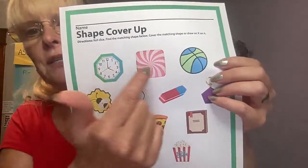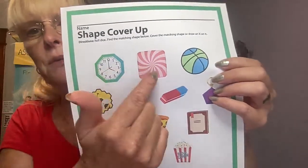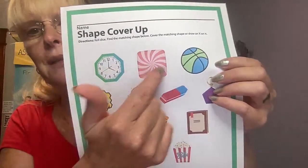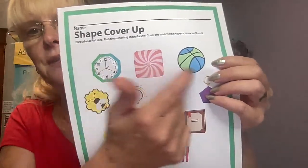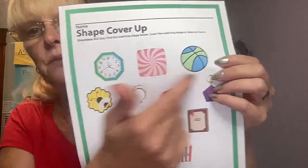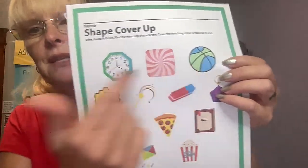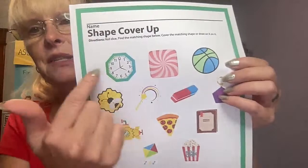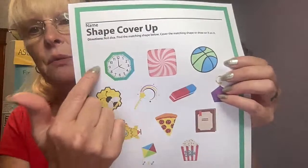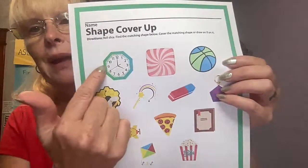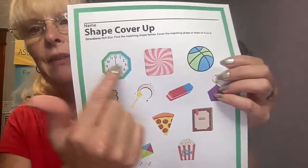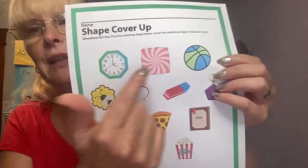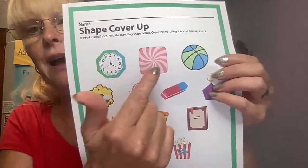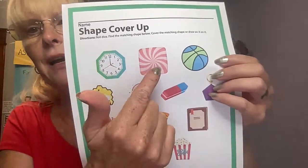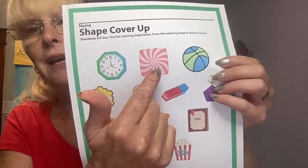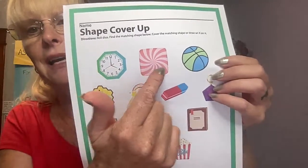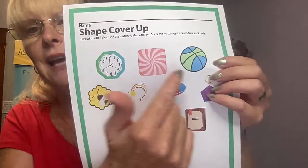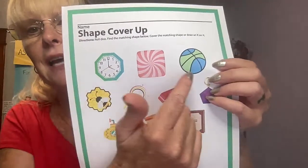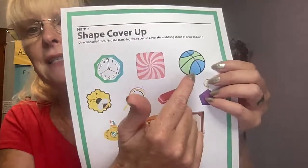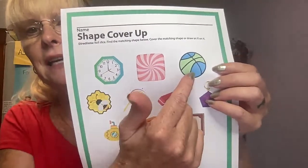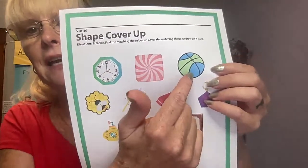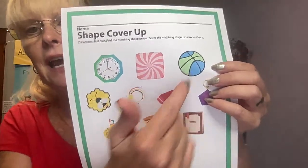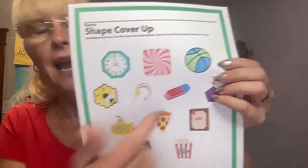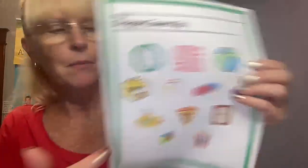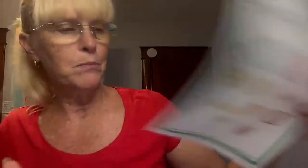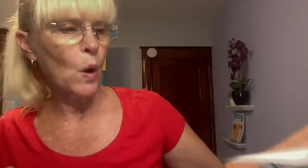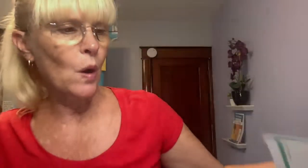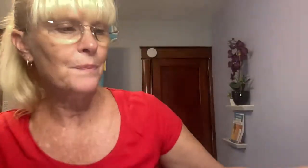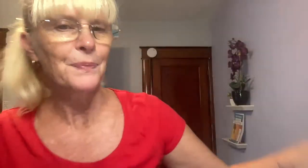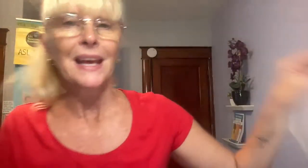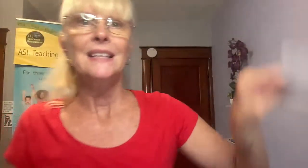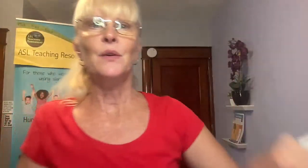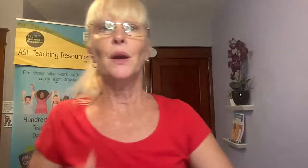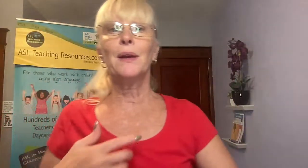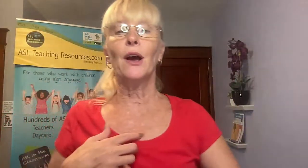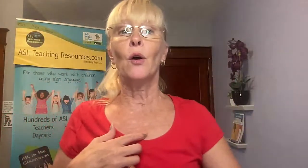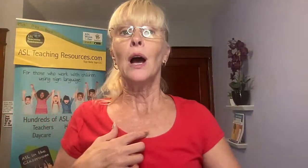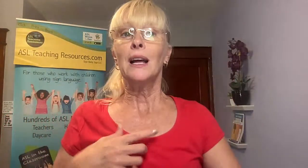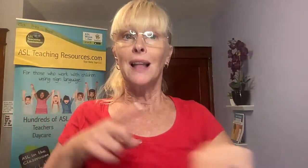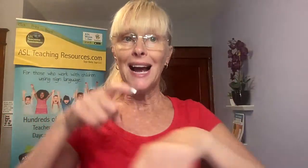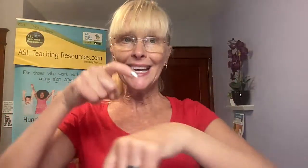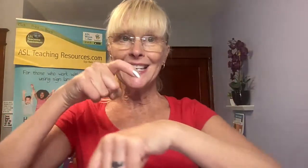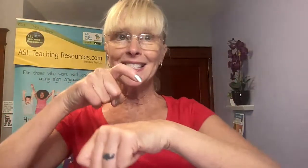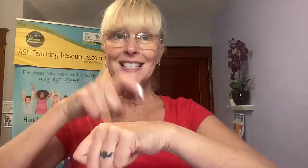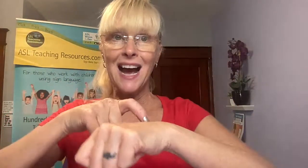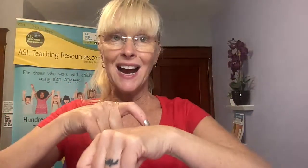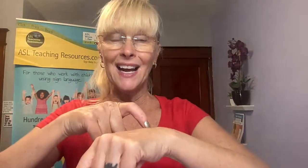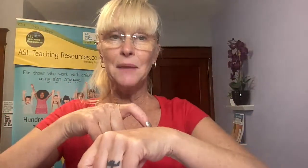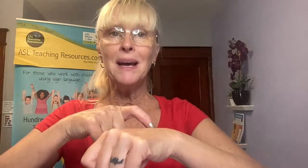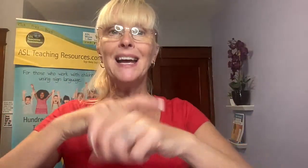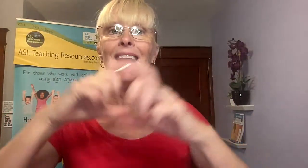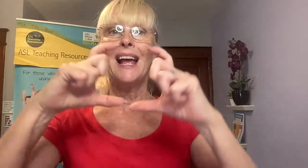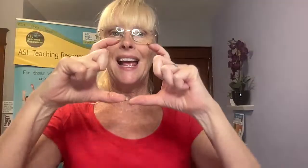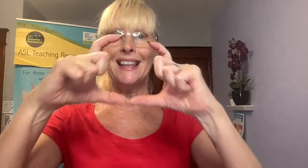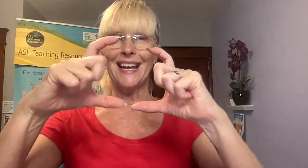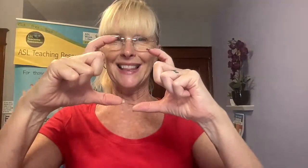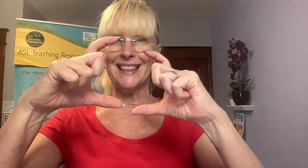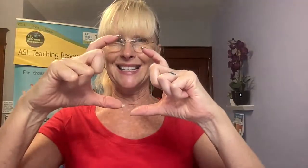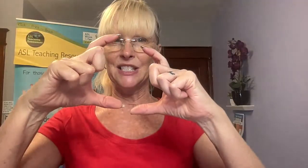one, this one, this one. We have clock, candy, and ball. So here we go. Clock is time, and like this. You